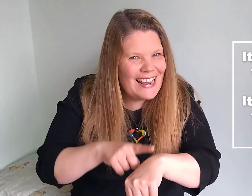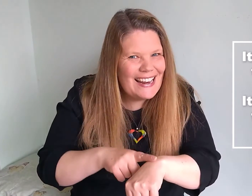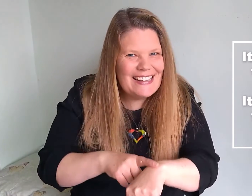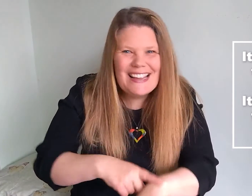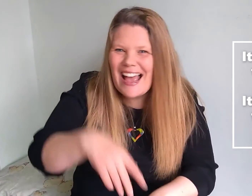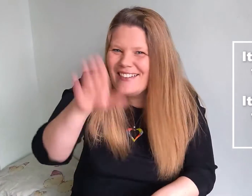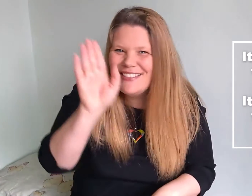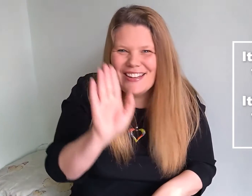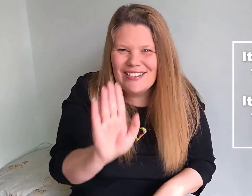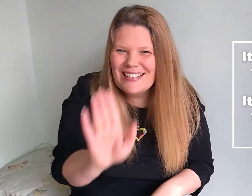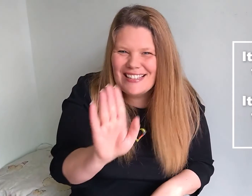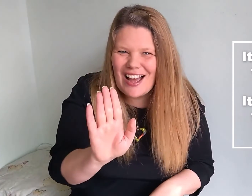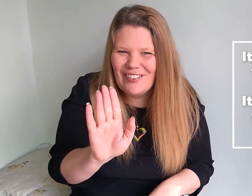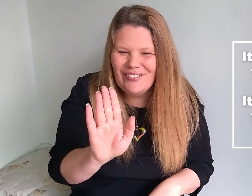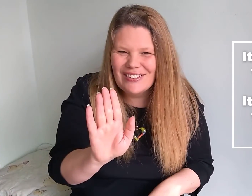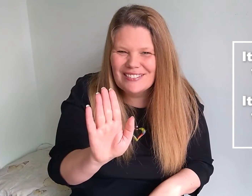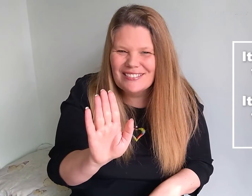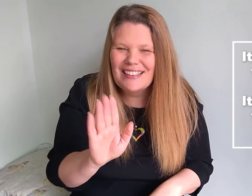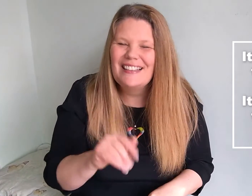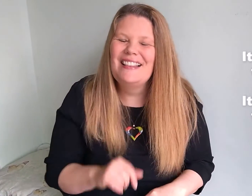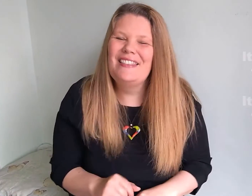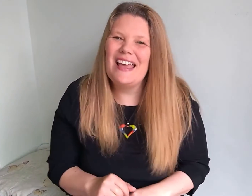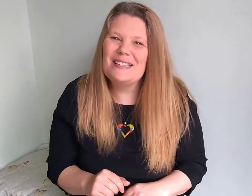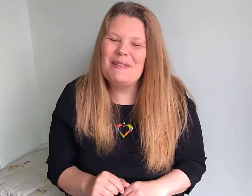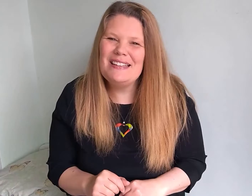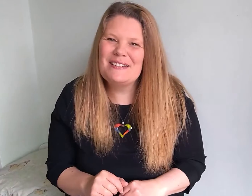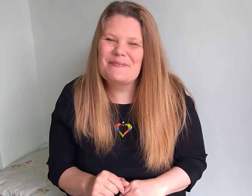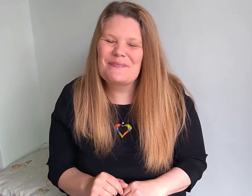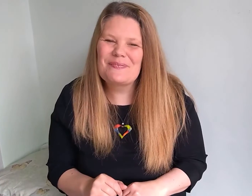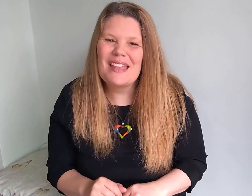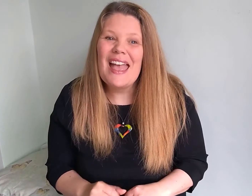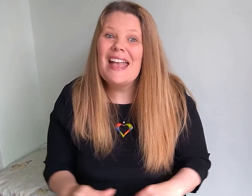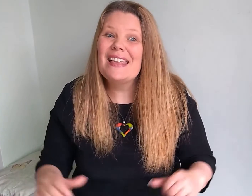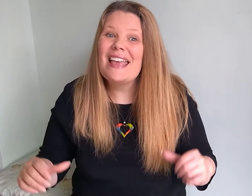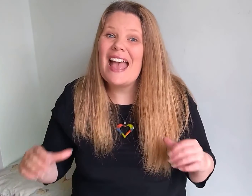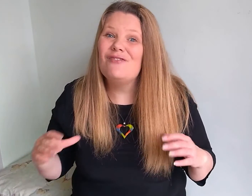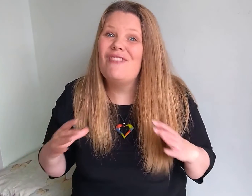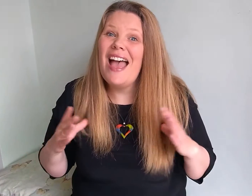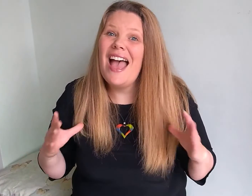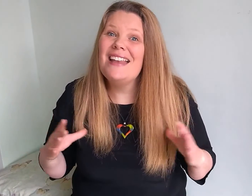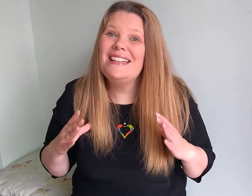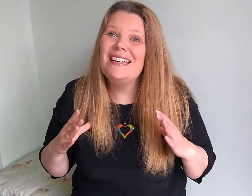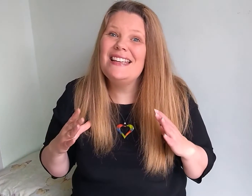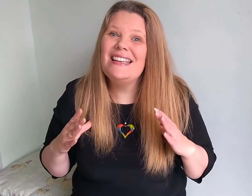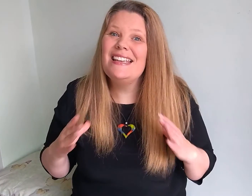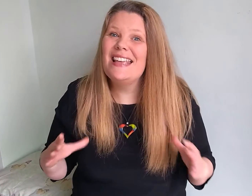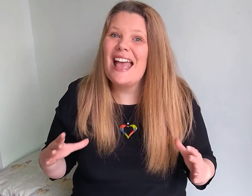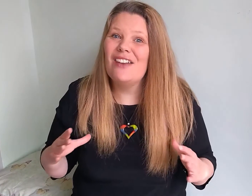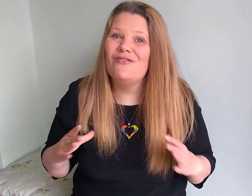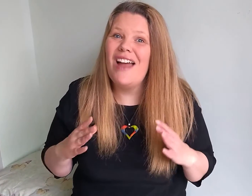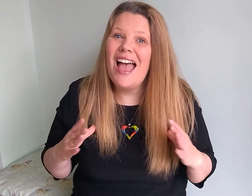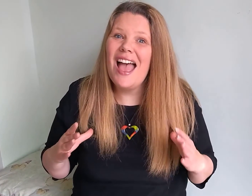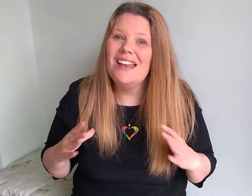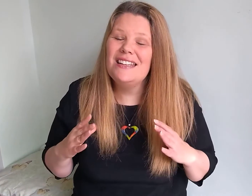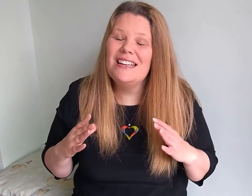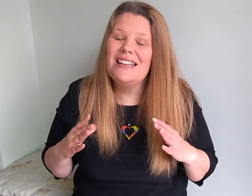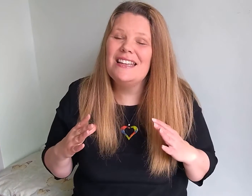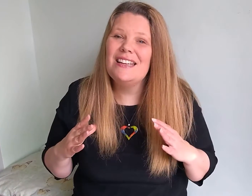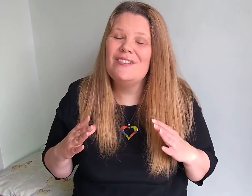nearly time to stop. Next bit. Get ready, get ready.